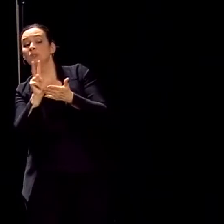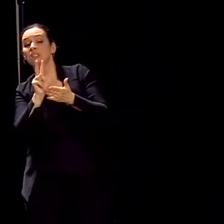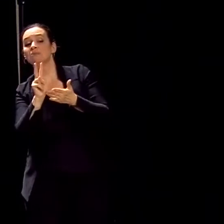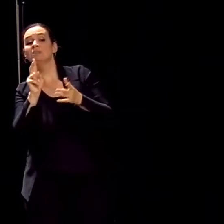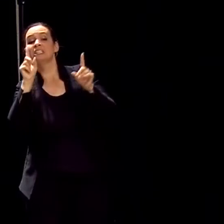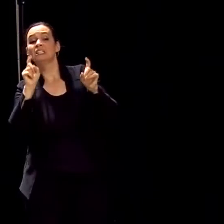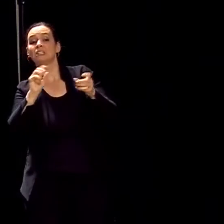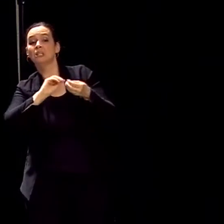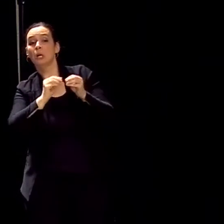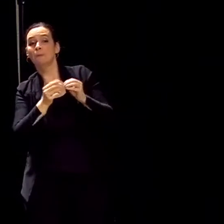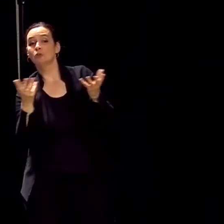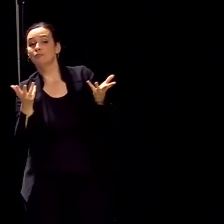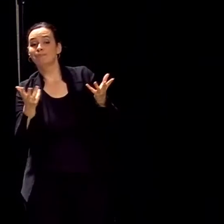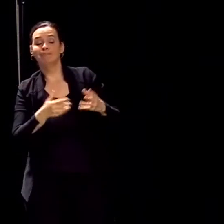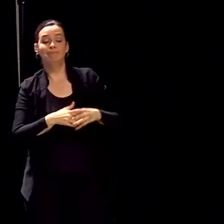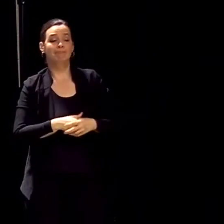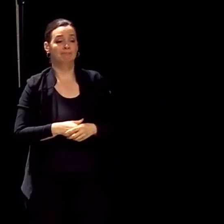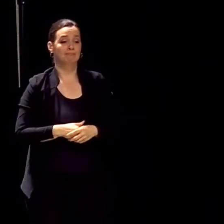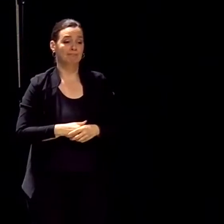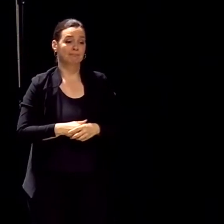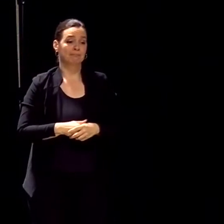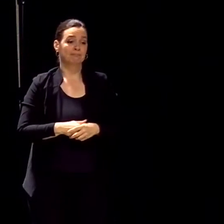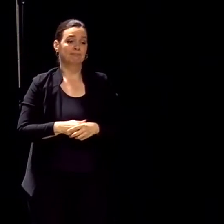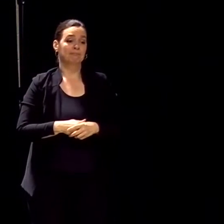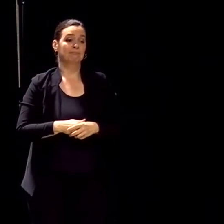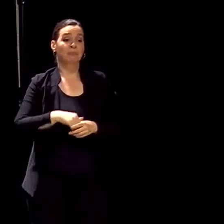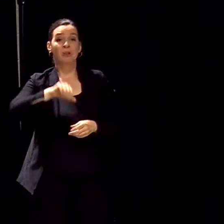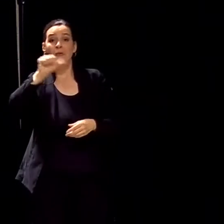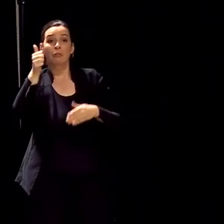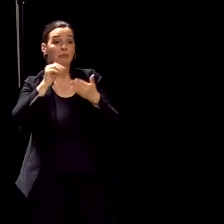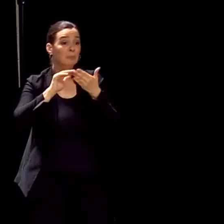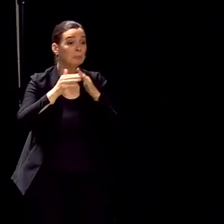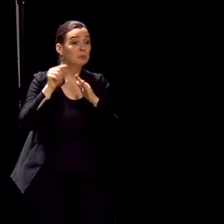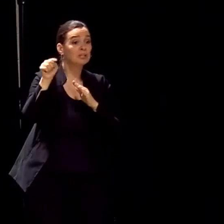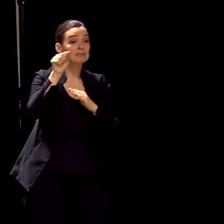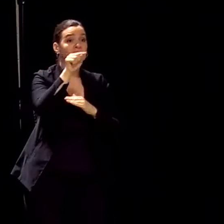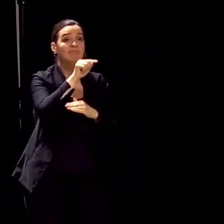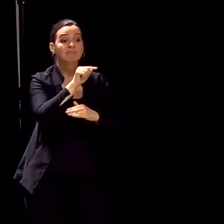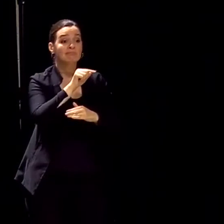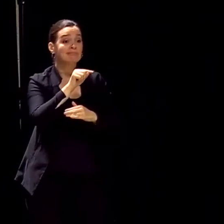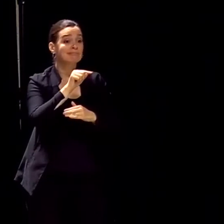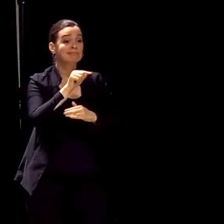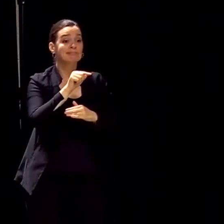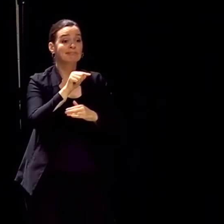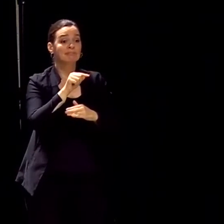work to do in these other communities to stay out of yellow. Are there any close to orange? I don't think so.